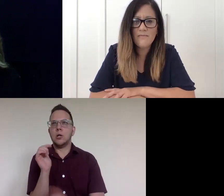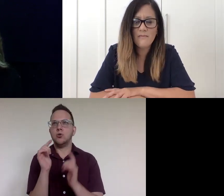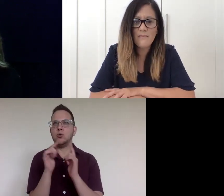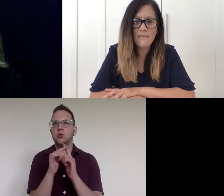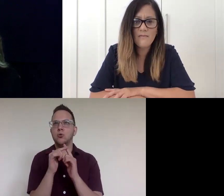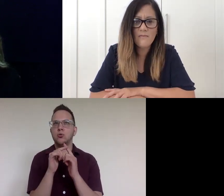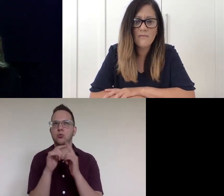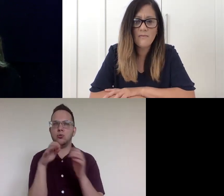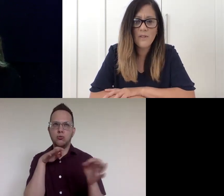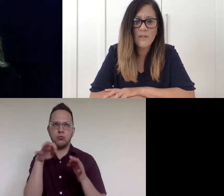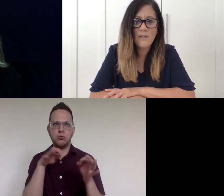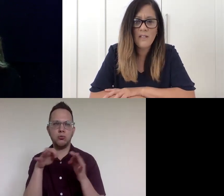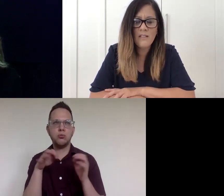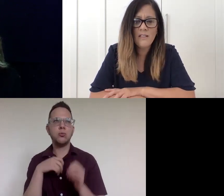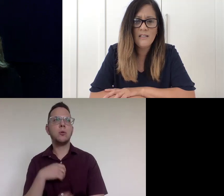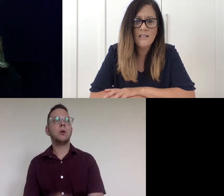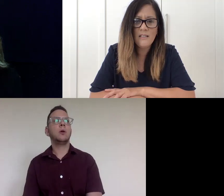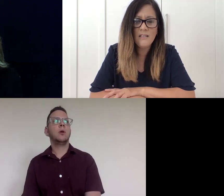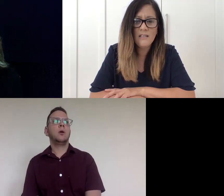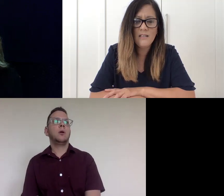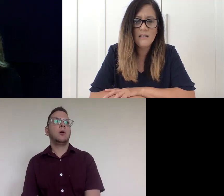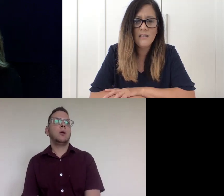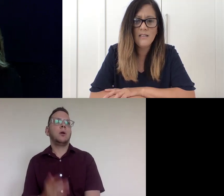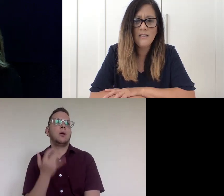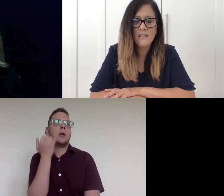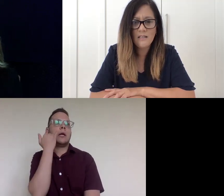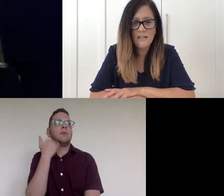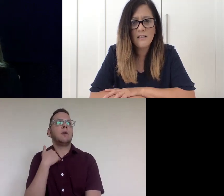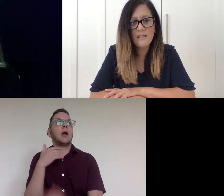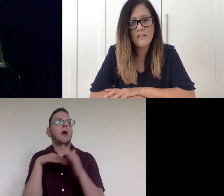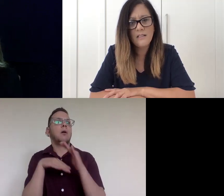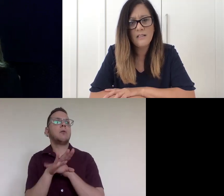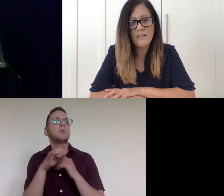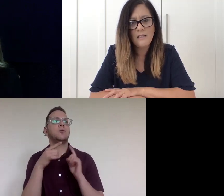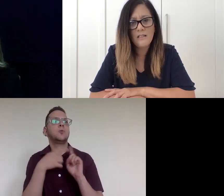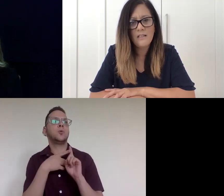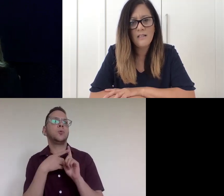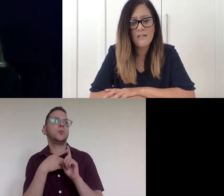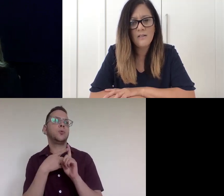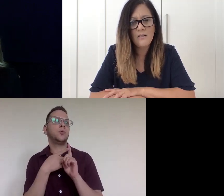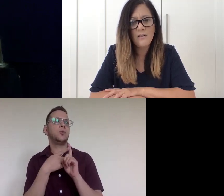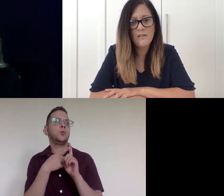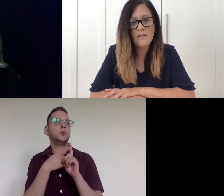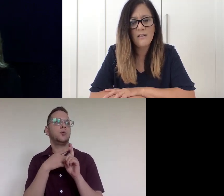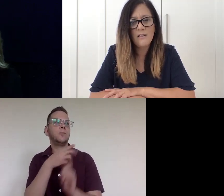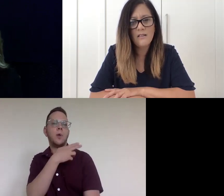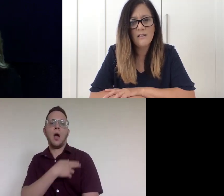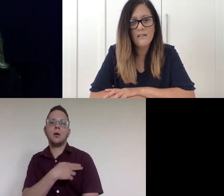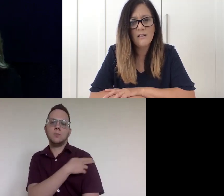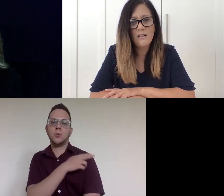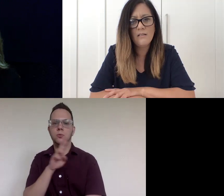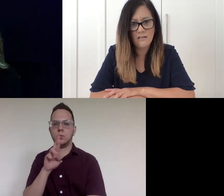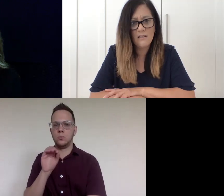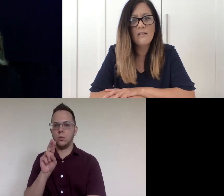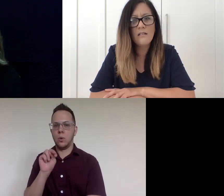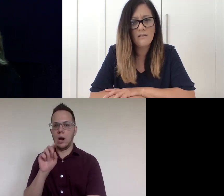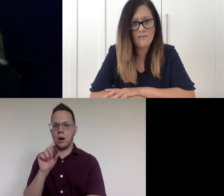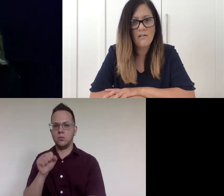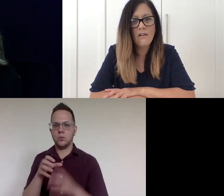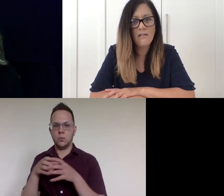lot of nuance involved. So when I try to explain it, like for example, if I went into